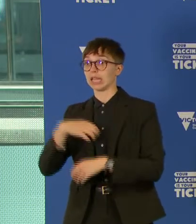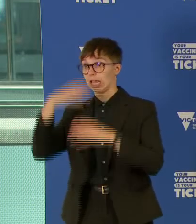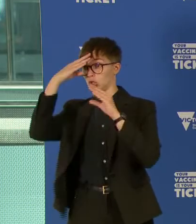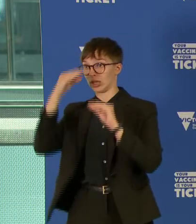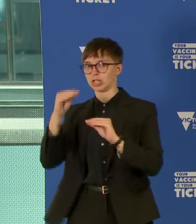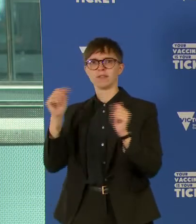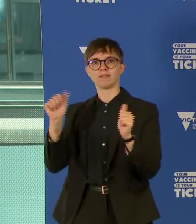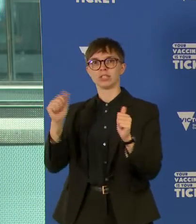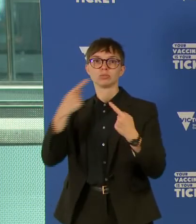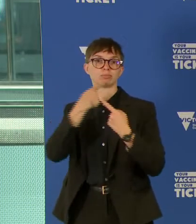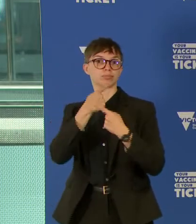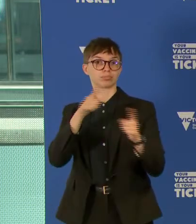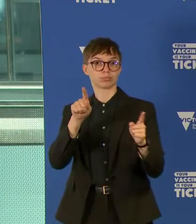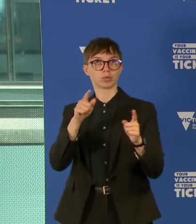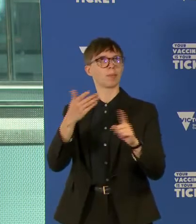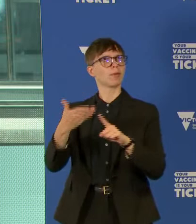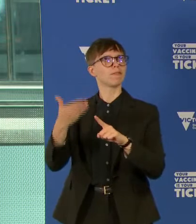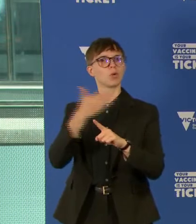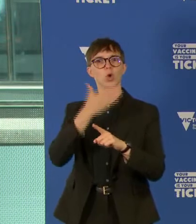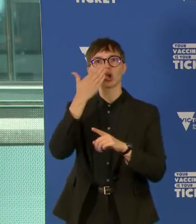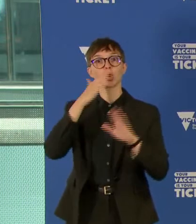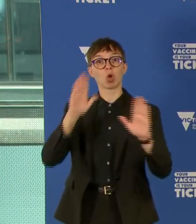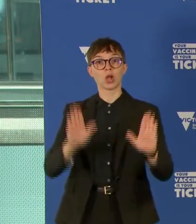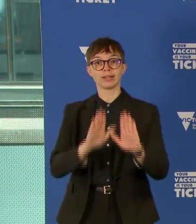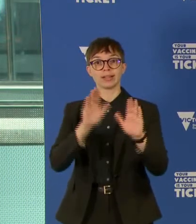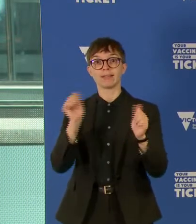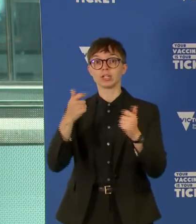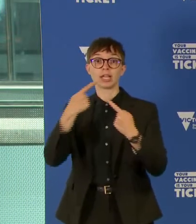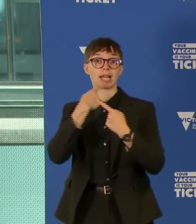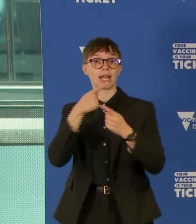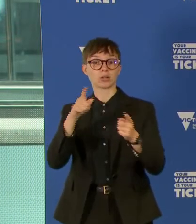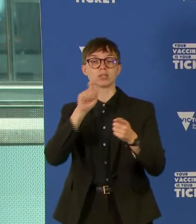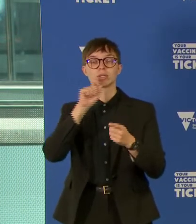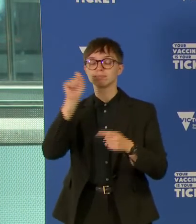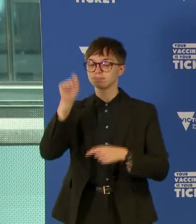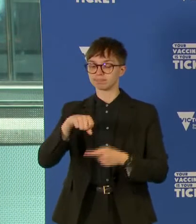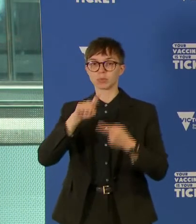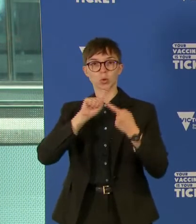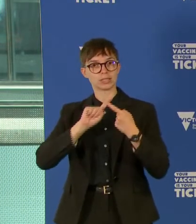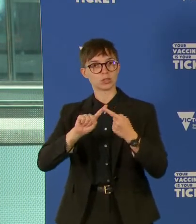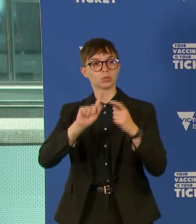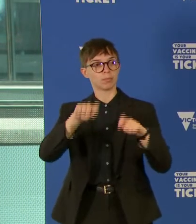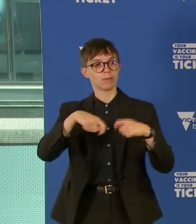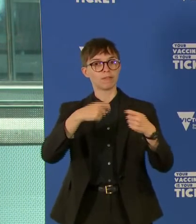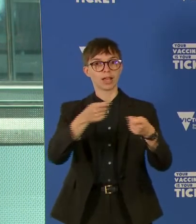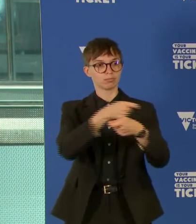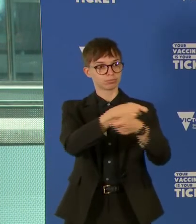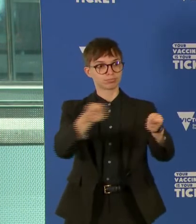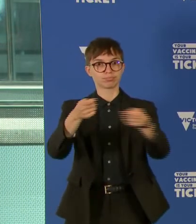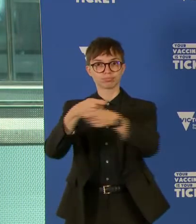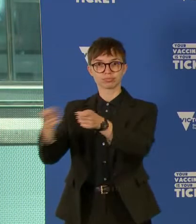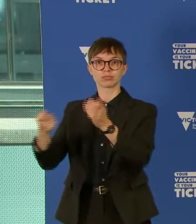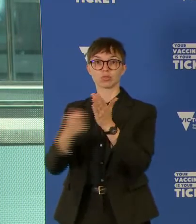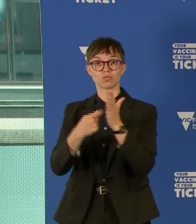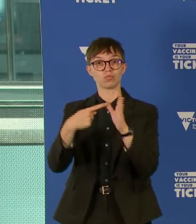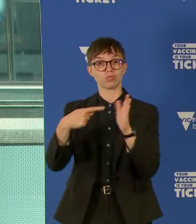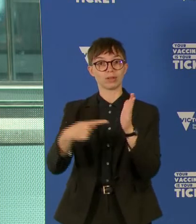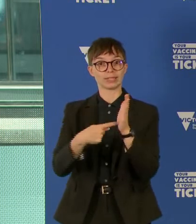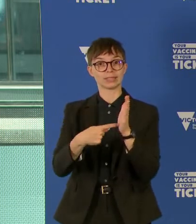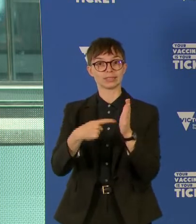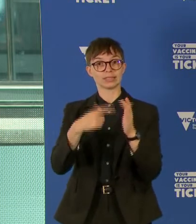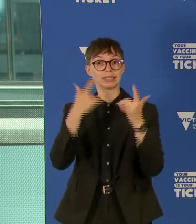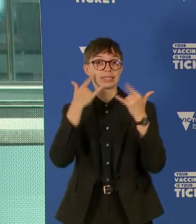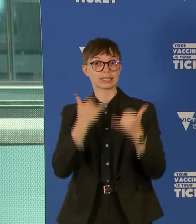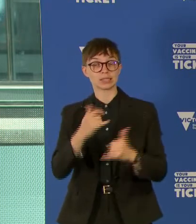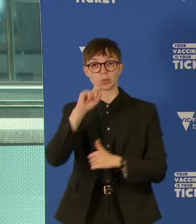the school holidays, and we'll continue to provide in appropriate settings rapid antigen tests for